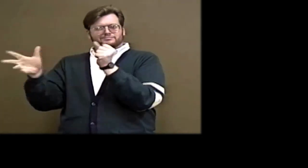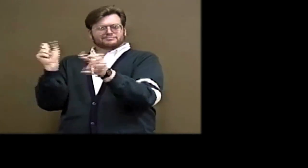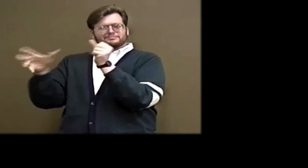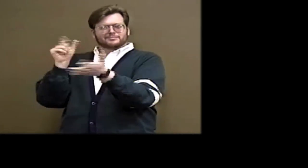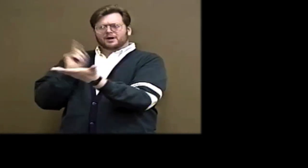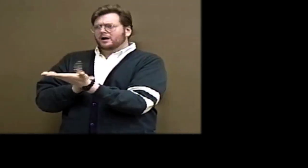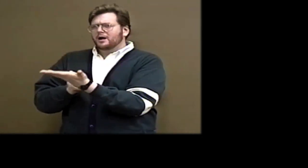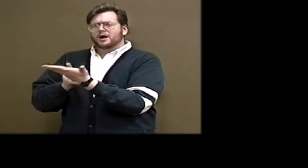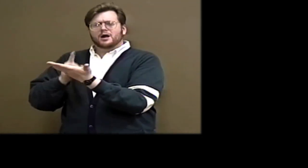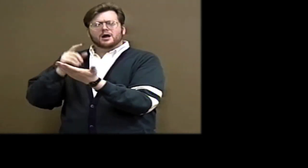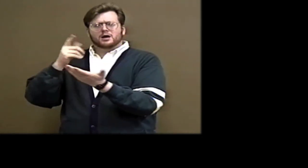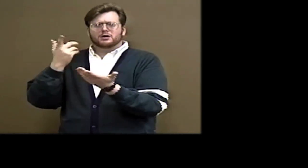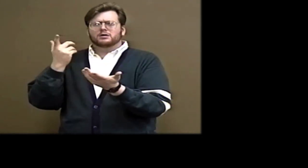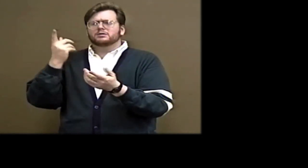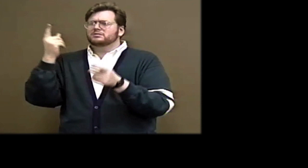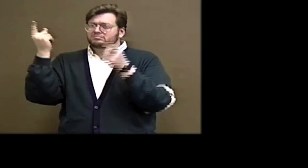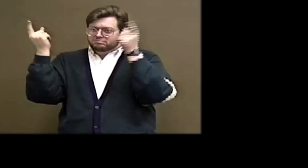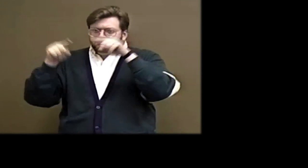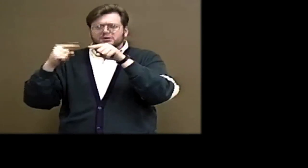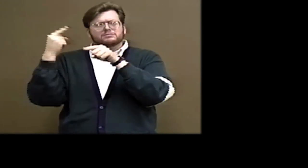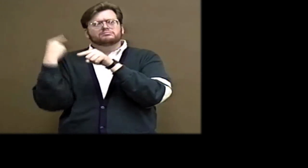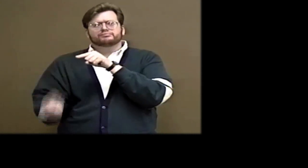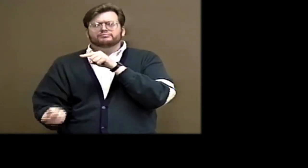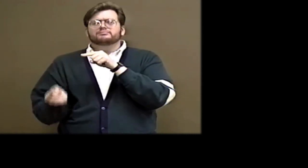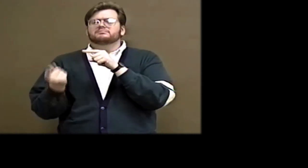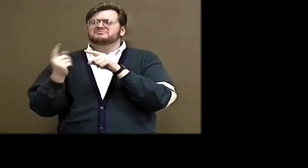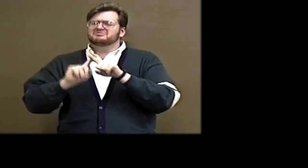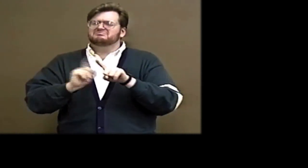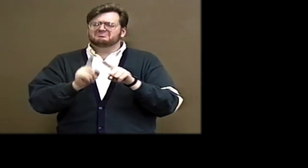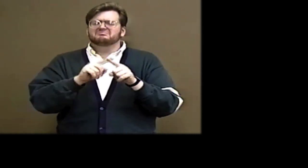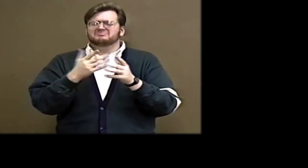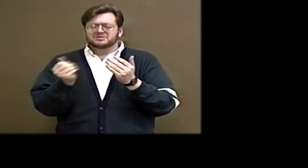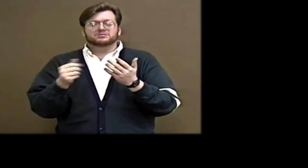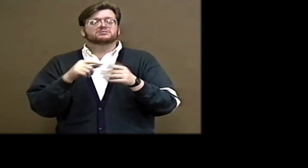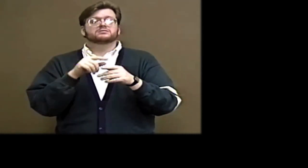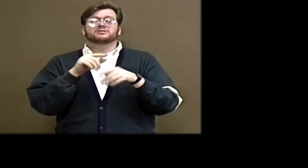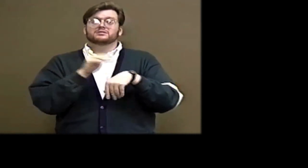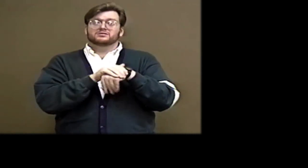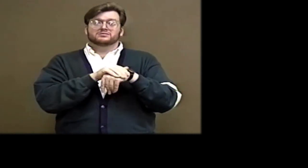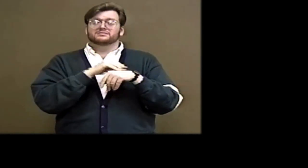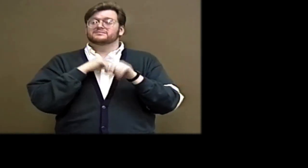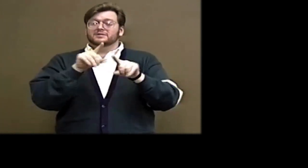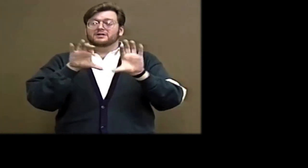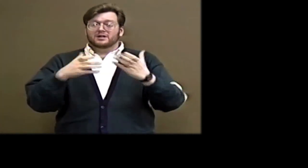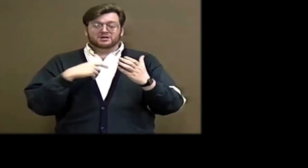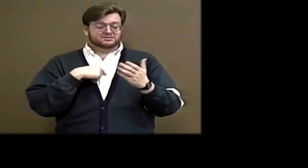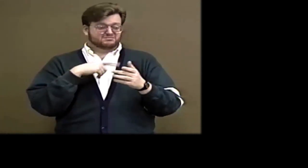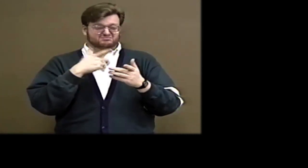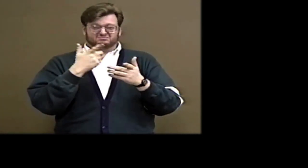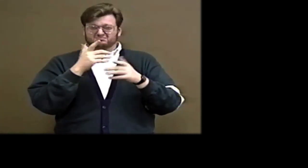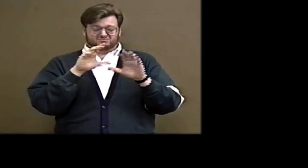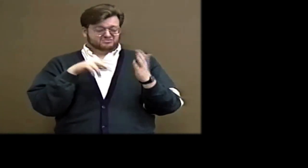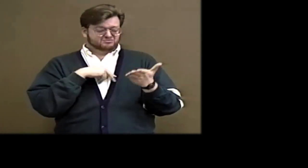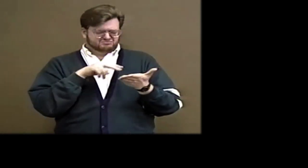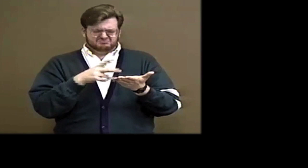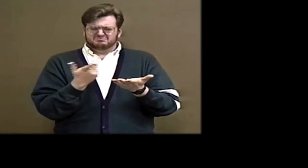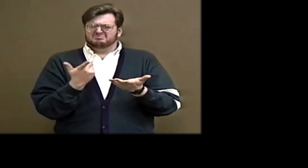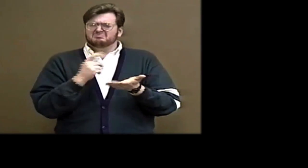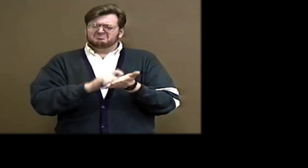When I find something interesting, I discuss it with my roommate using American Sign Language. Sometimes we agree, and sometimes